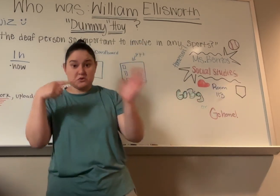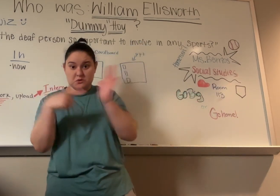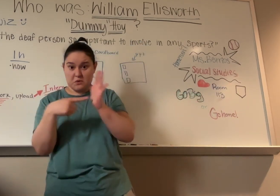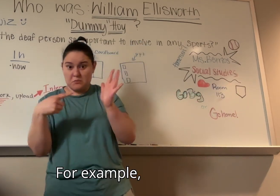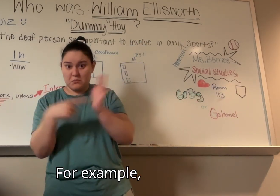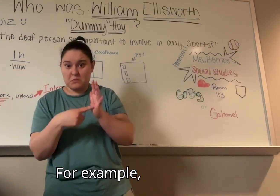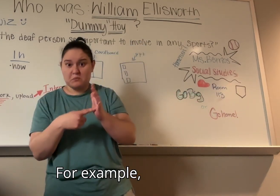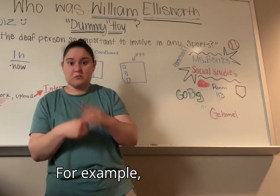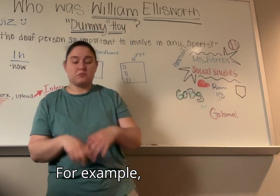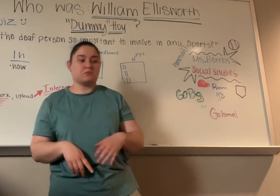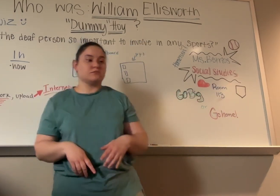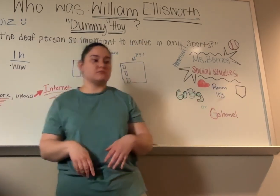For example,